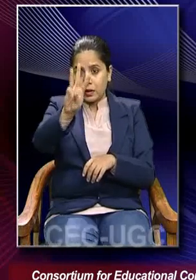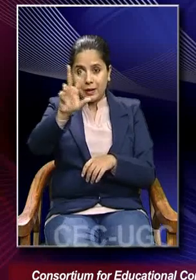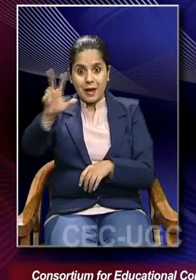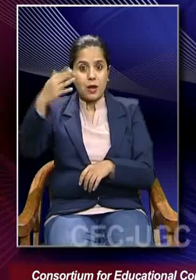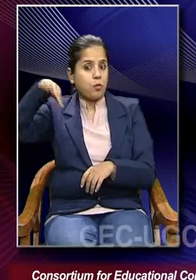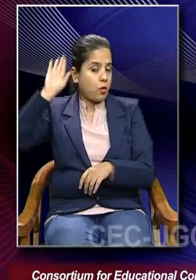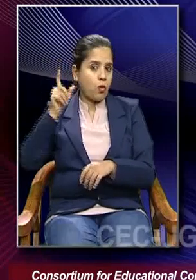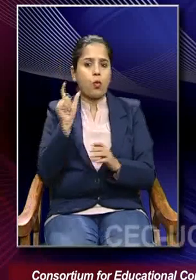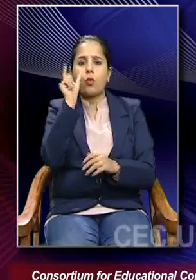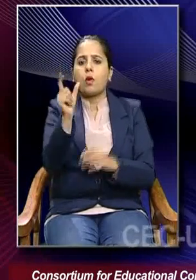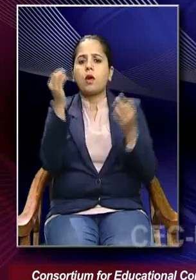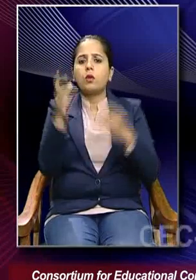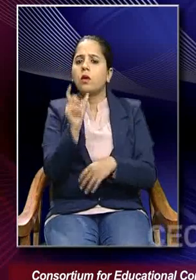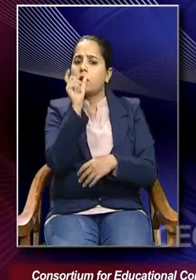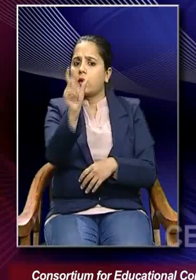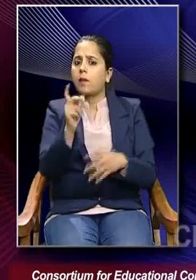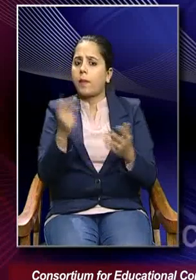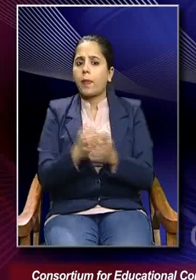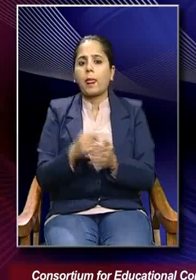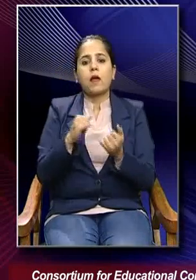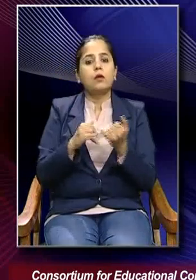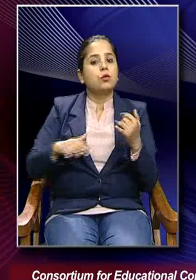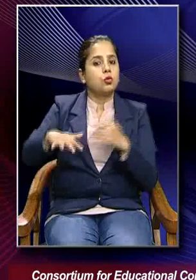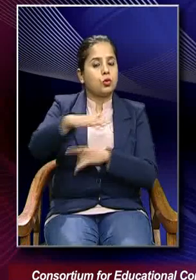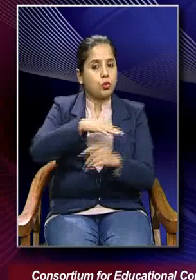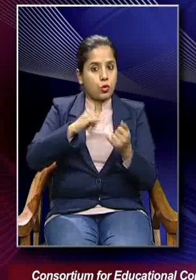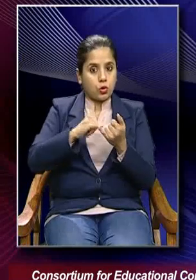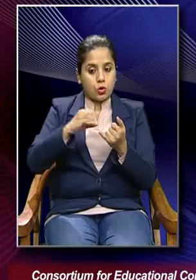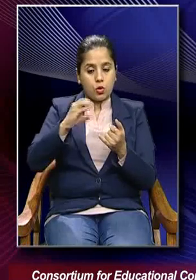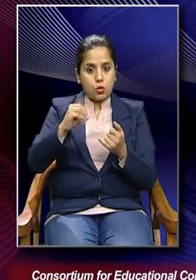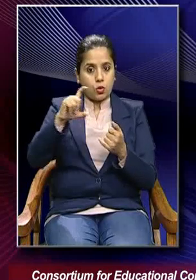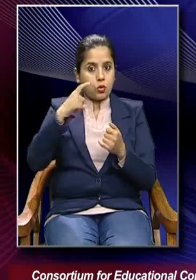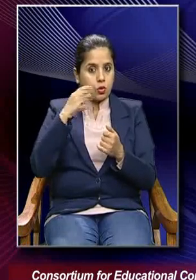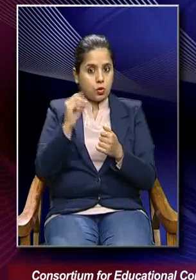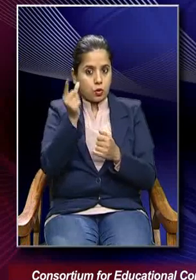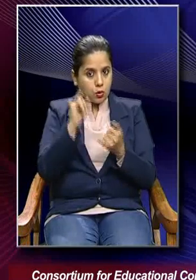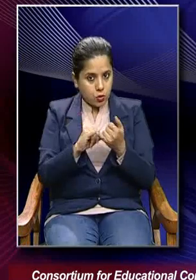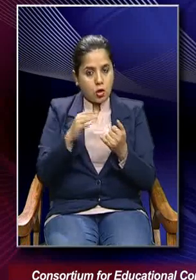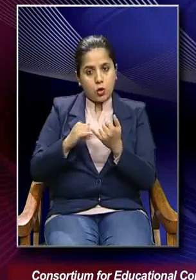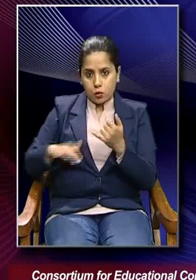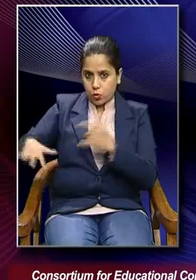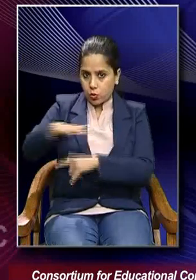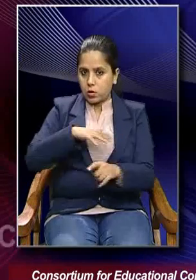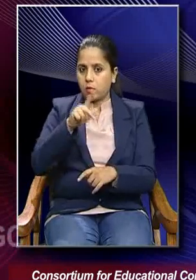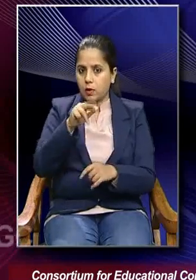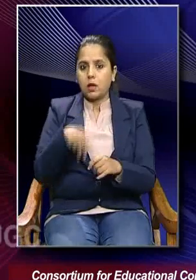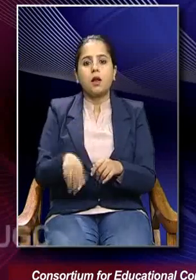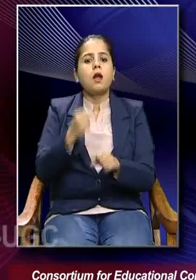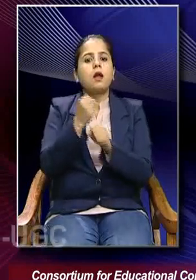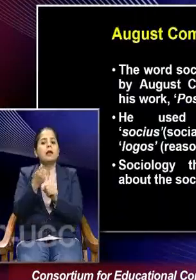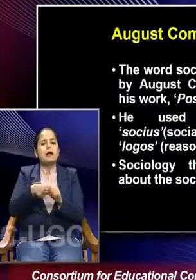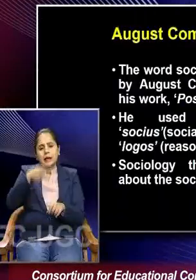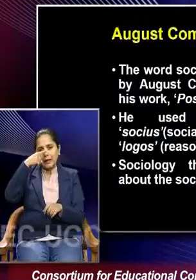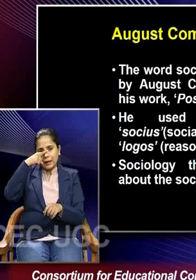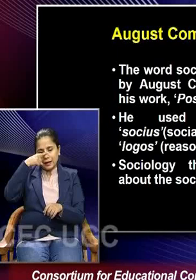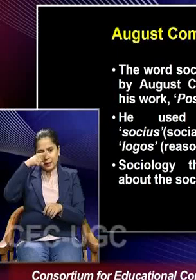And what was the term coined? The term was socius, which is the meaning is social, and the Greek word